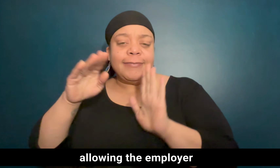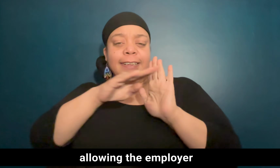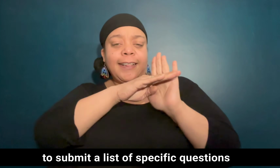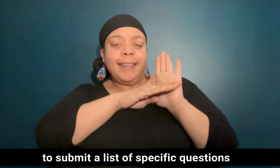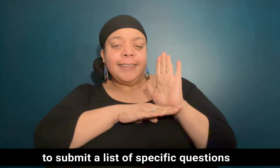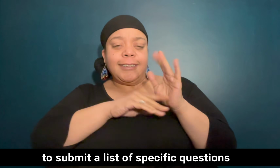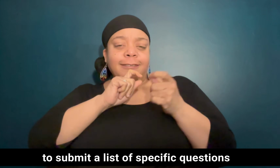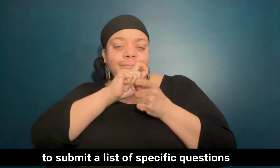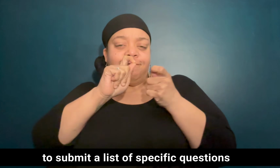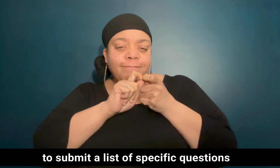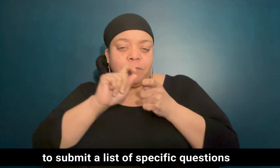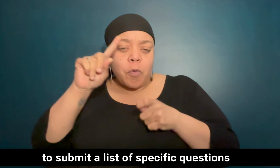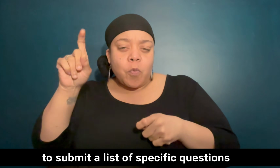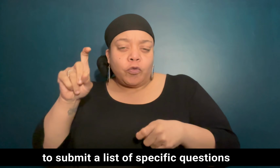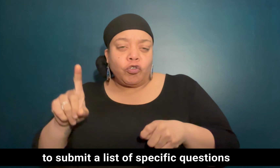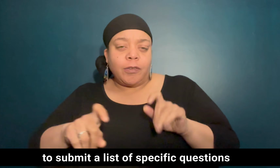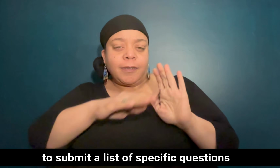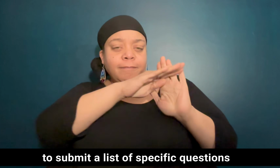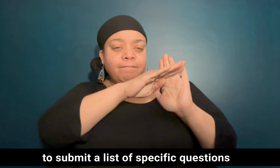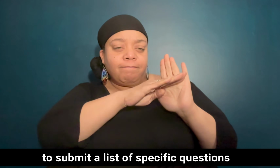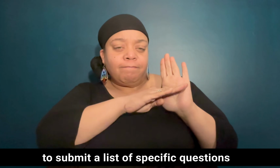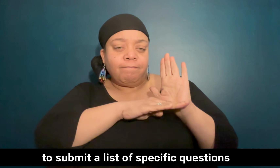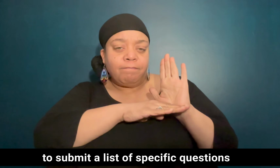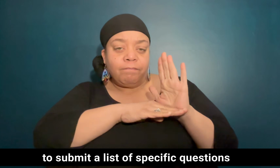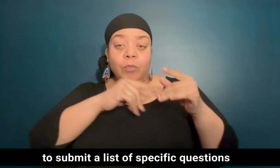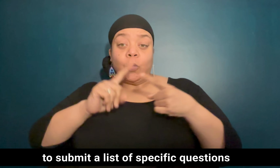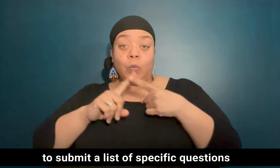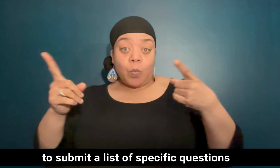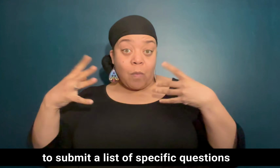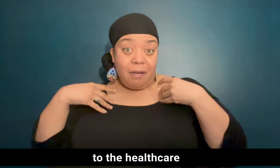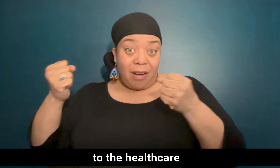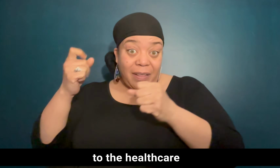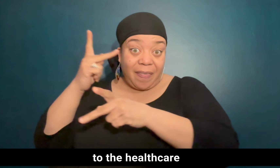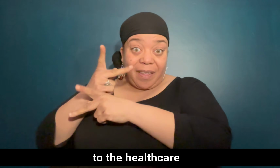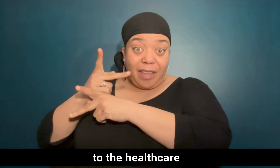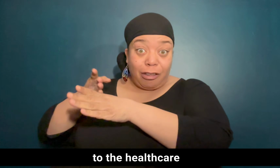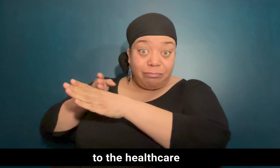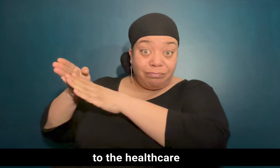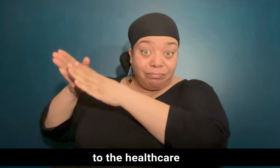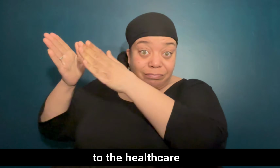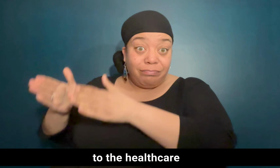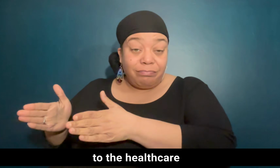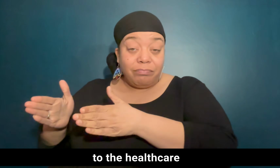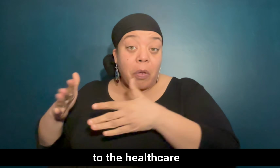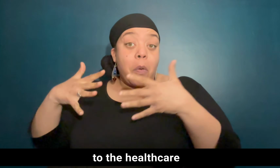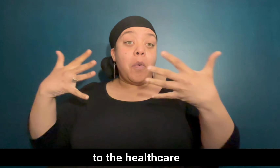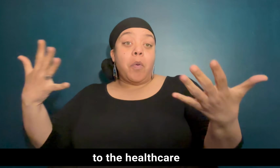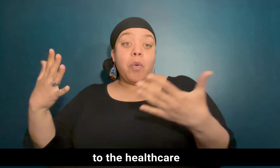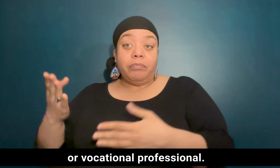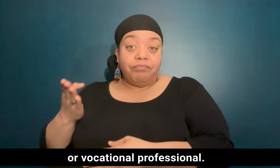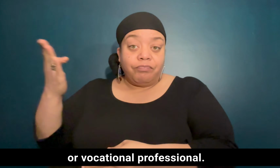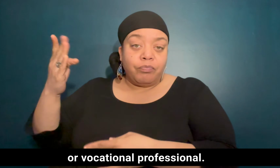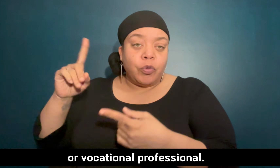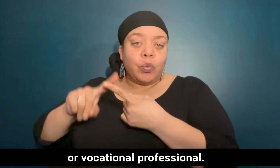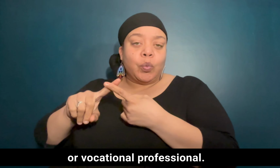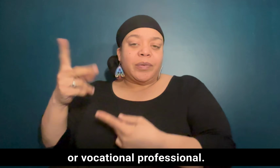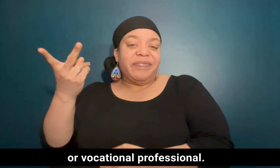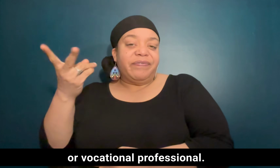to submit a list of specific questions to the healthcare or vocational professional.